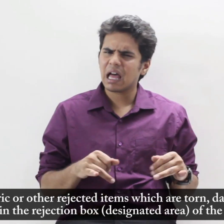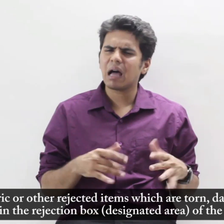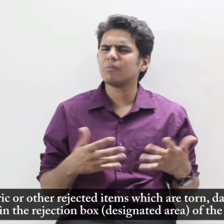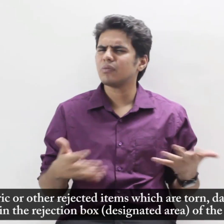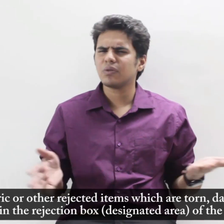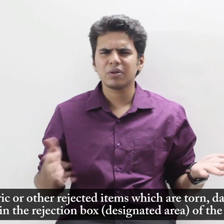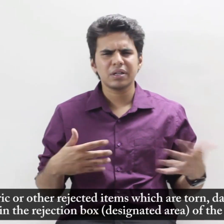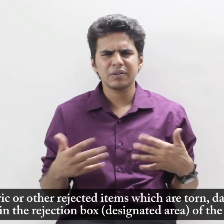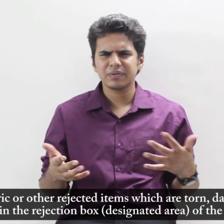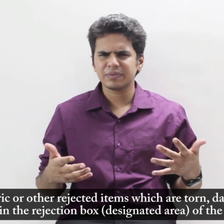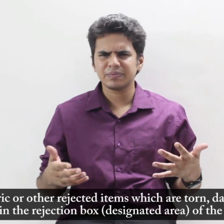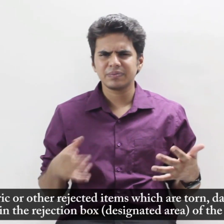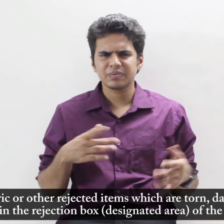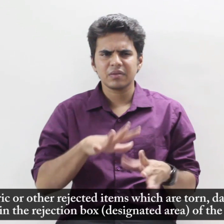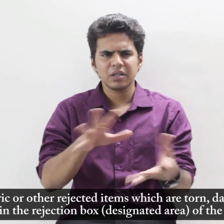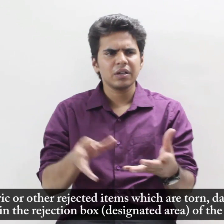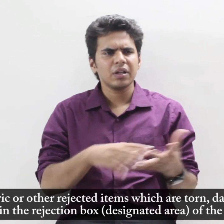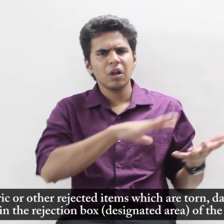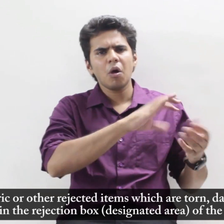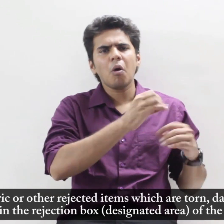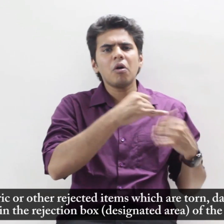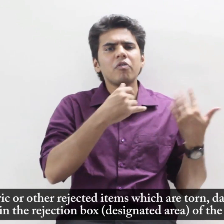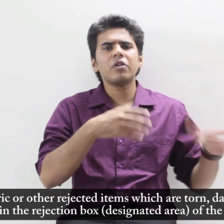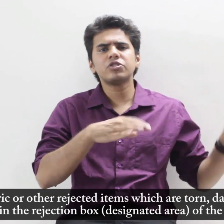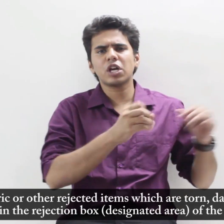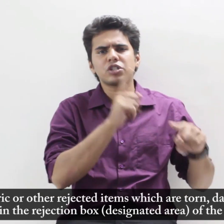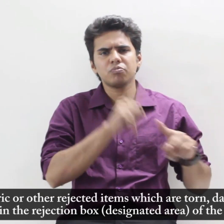box designated area of the workplace.